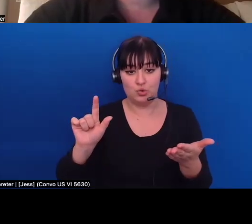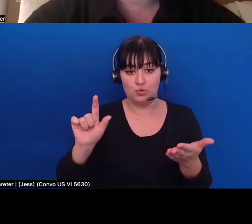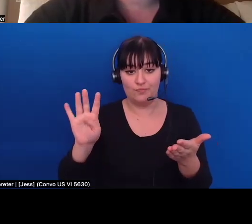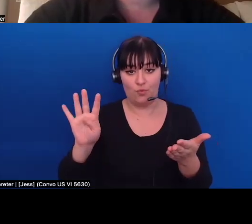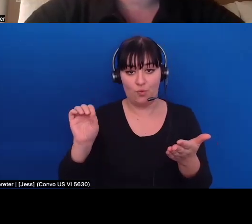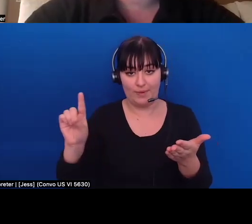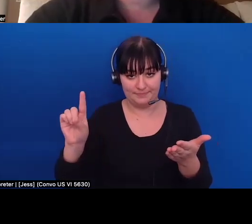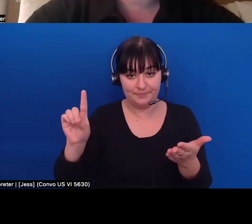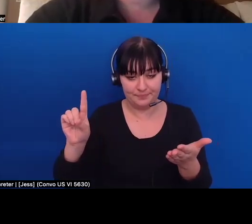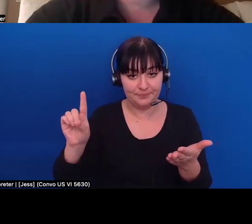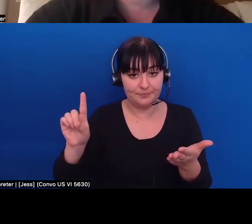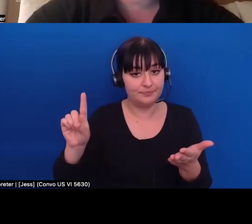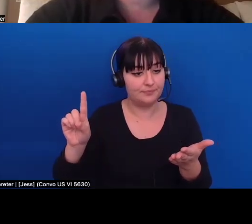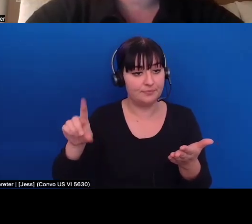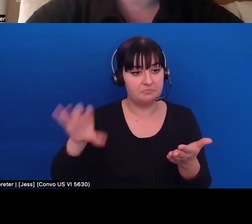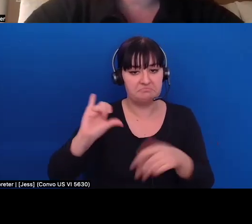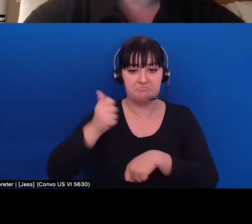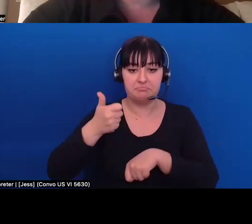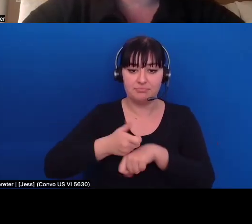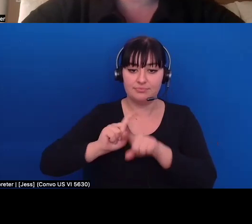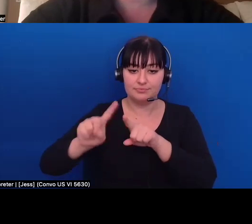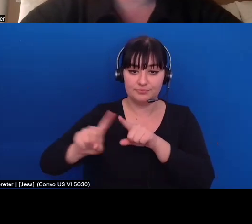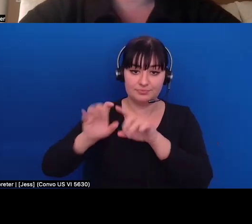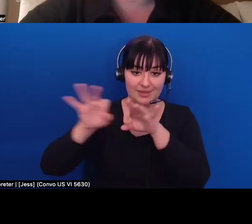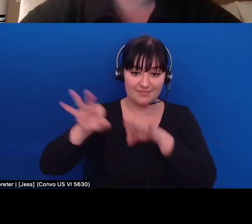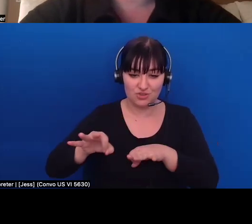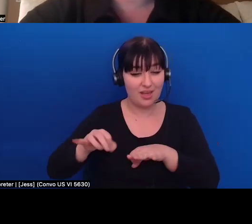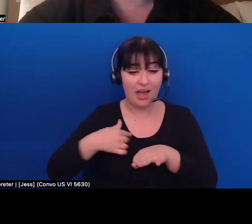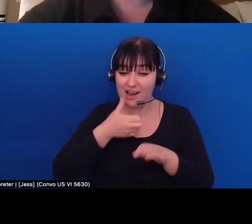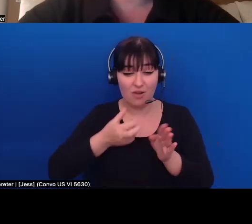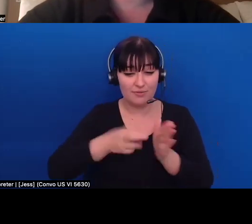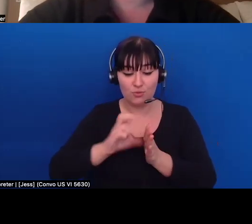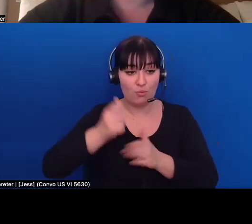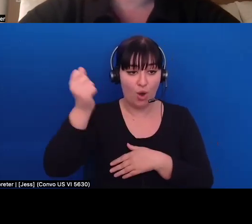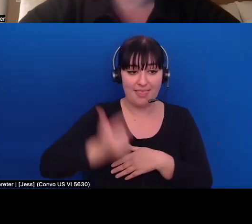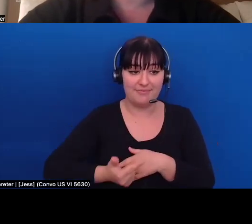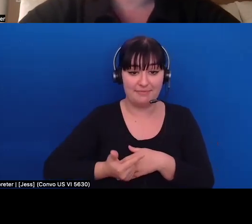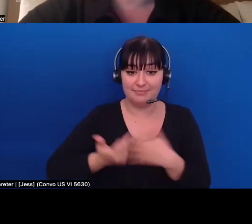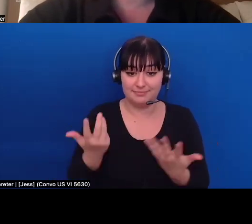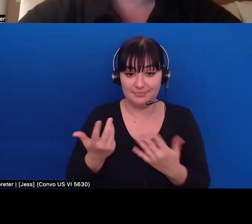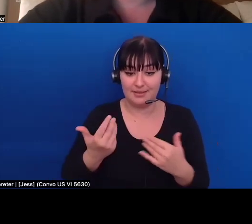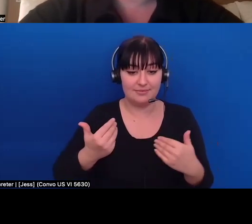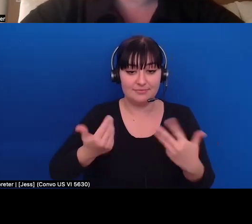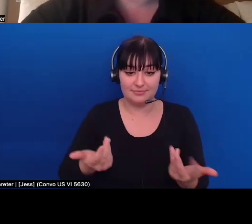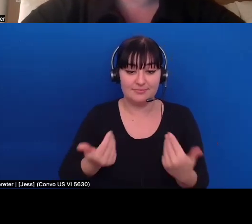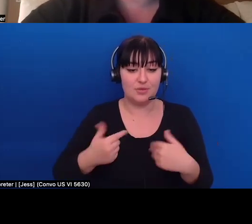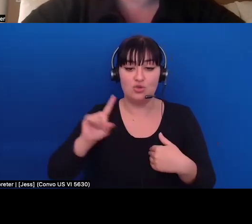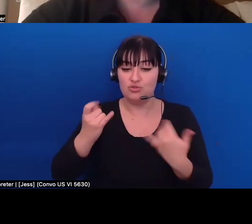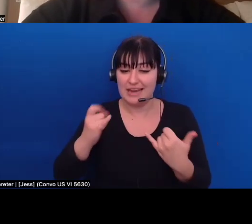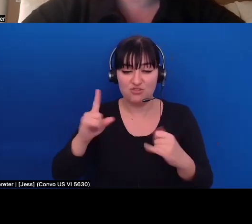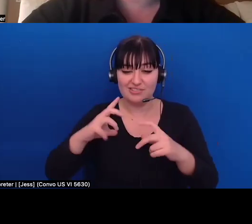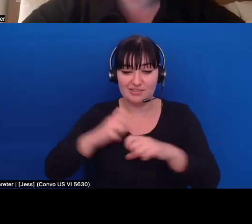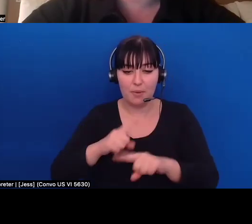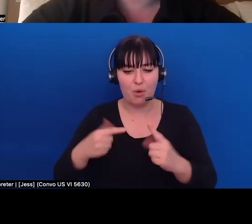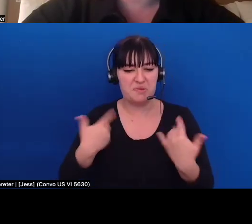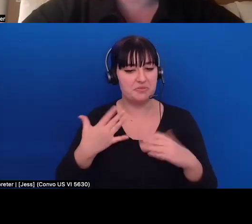which establishes various definitions. I'm not going to go through all of these because we're just doing a summary today, but we have emailed out the